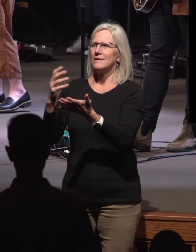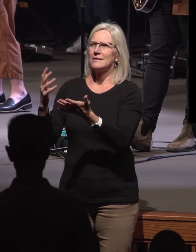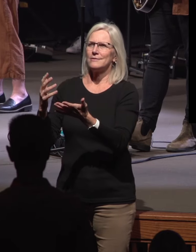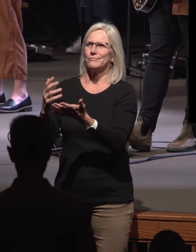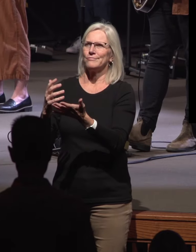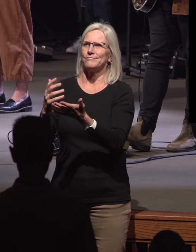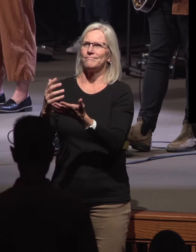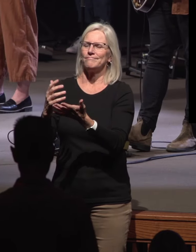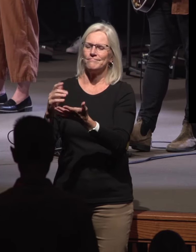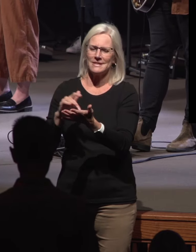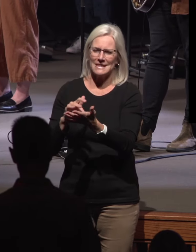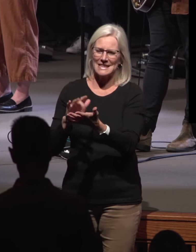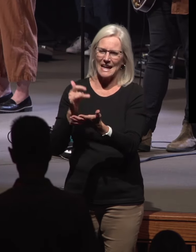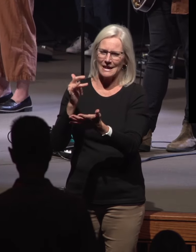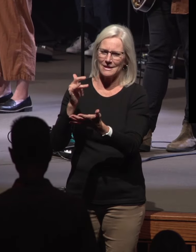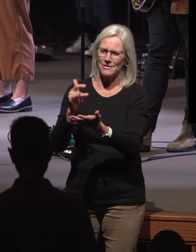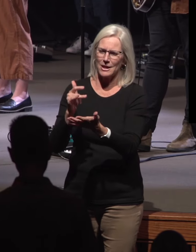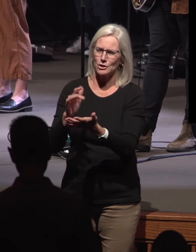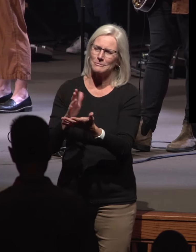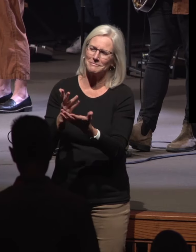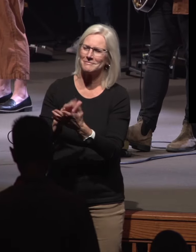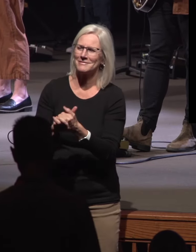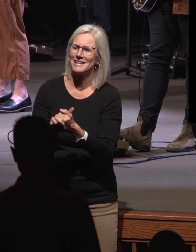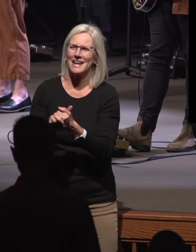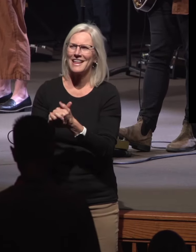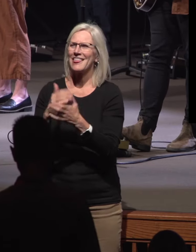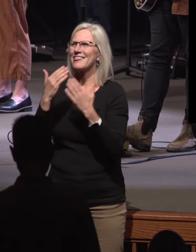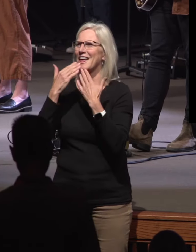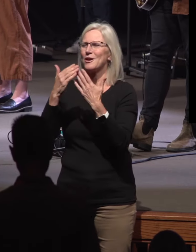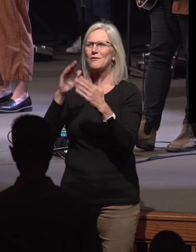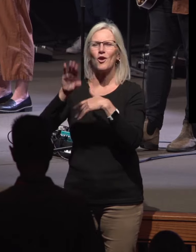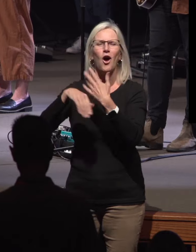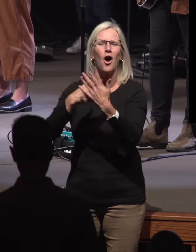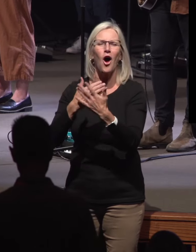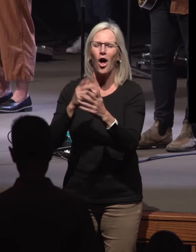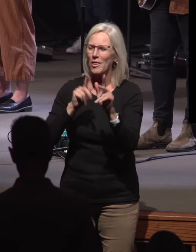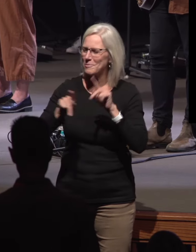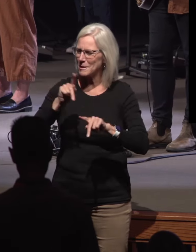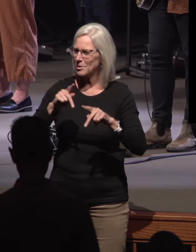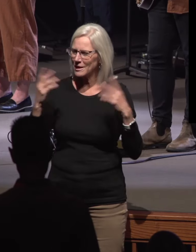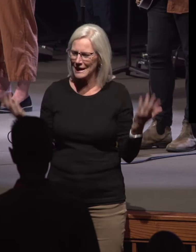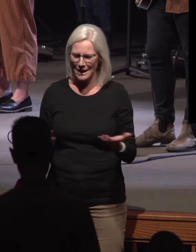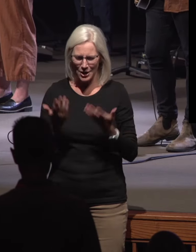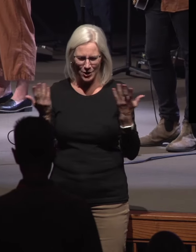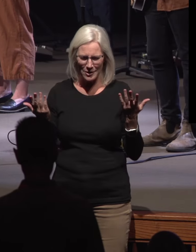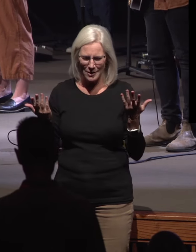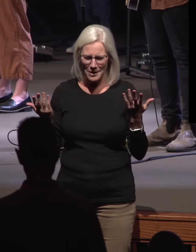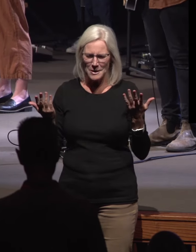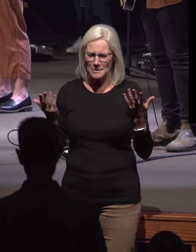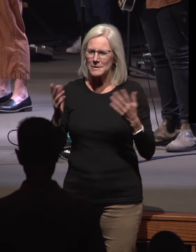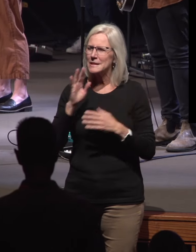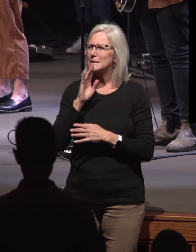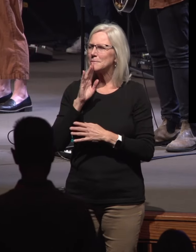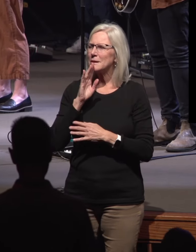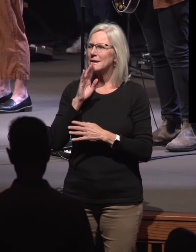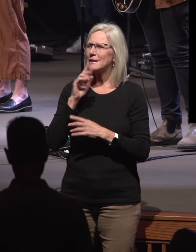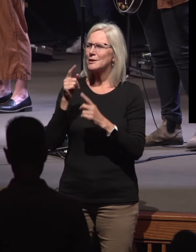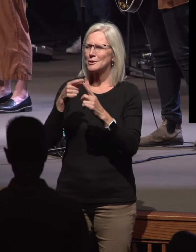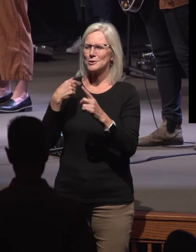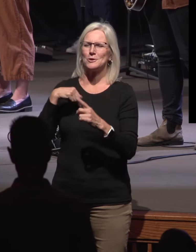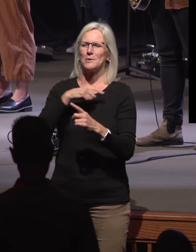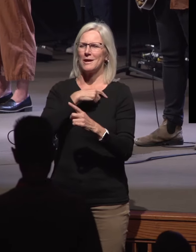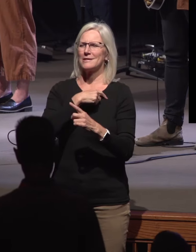God, I thank you for every soul in this building tonight. Be with us, speak to us, and may we be prepared for what